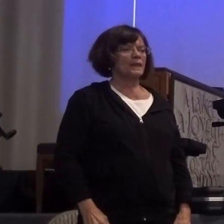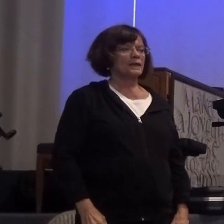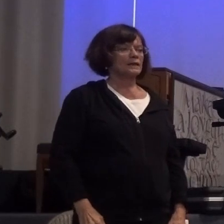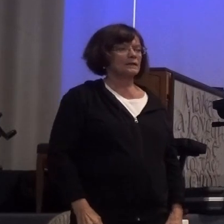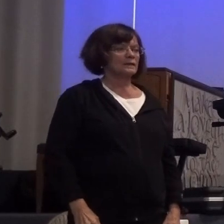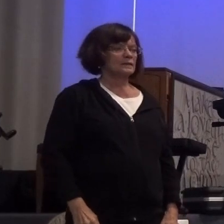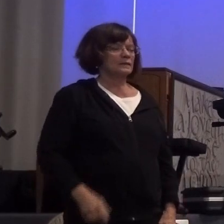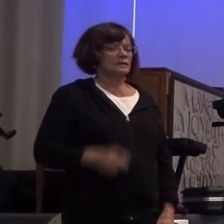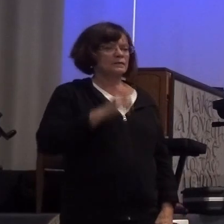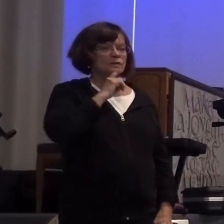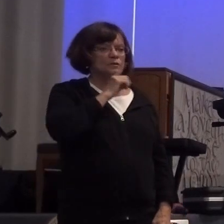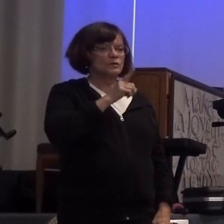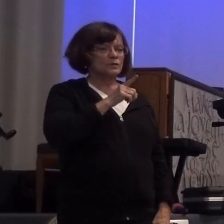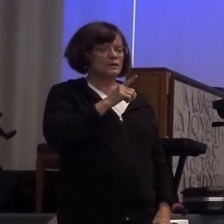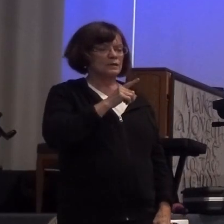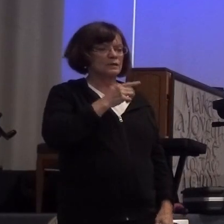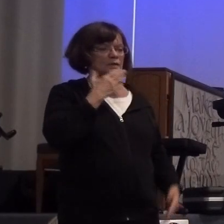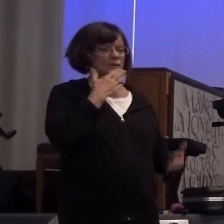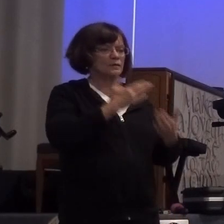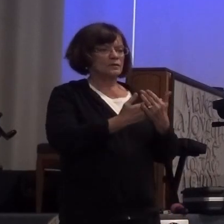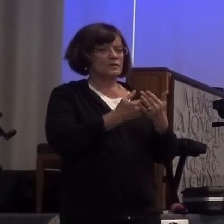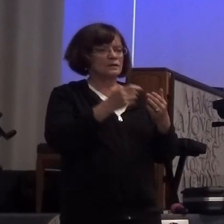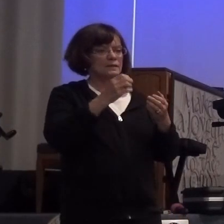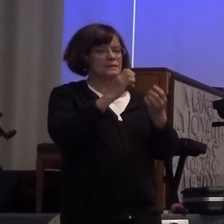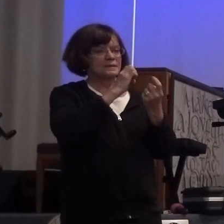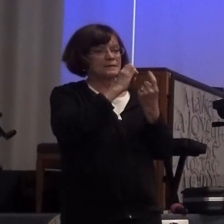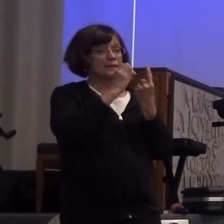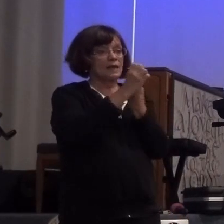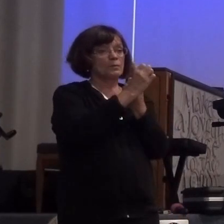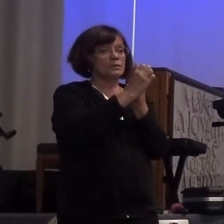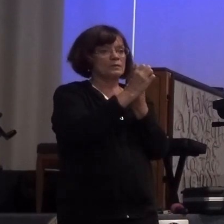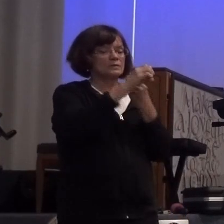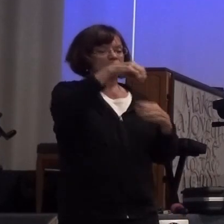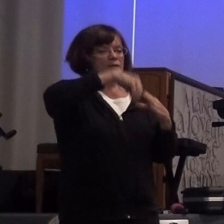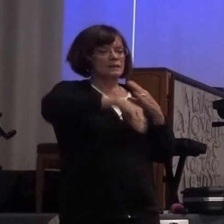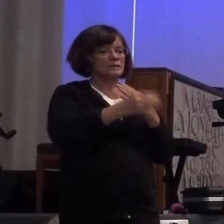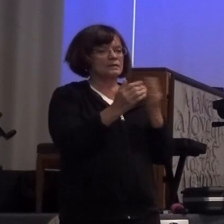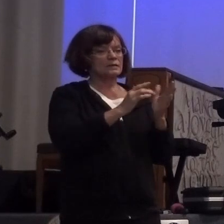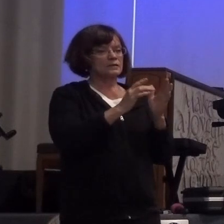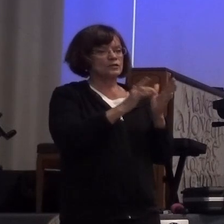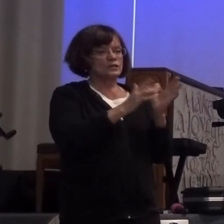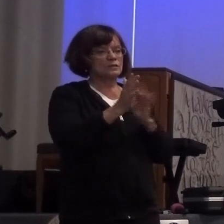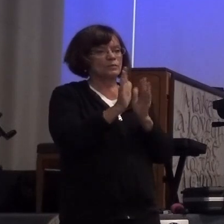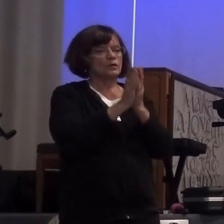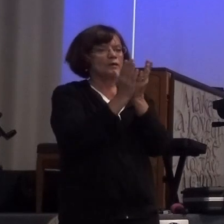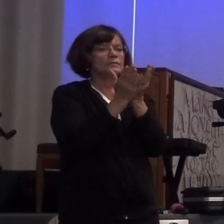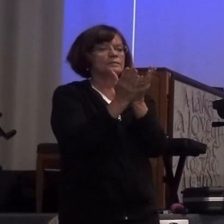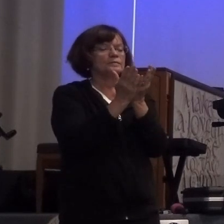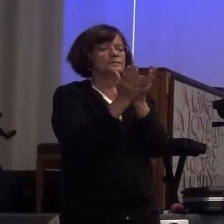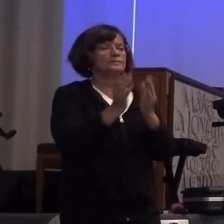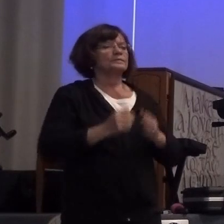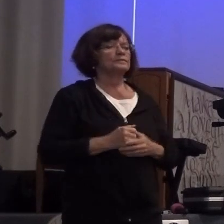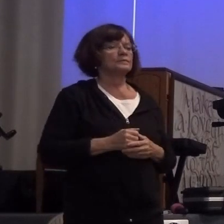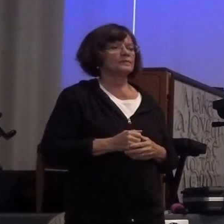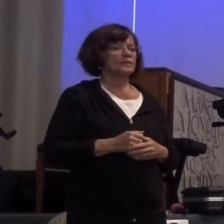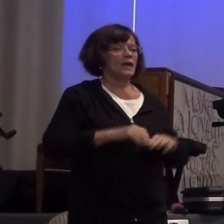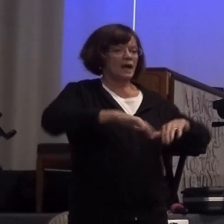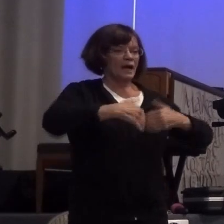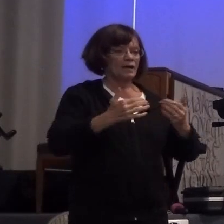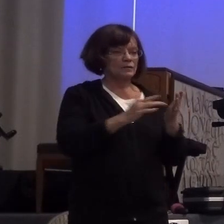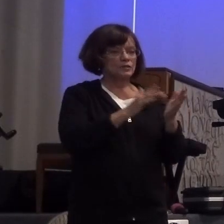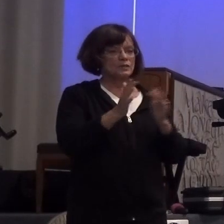And there's some really good examples in Scripture of not only how Jesus dealt with it, but also